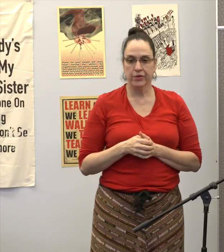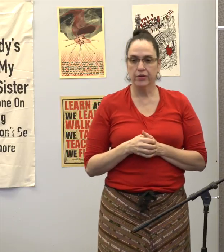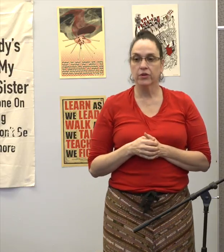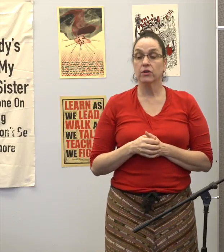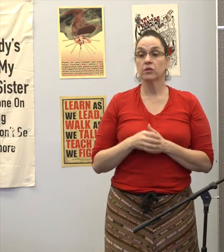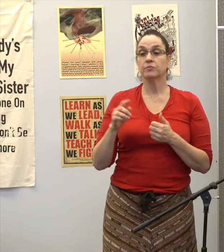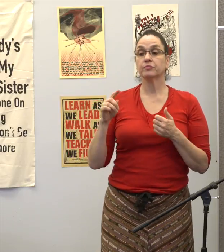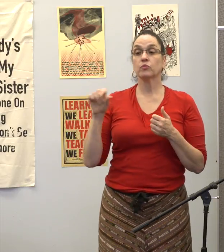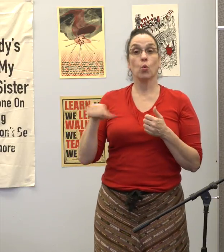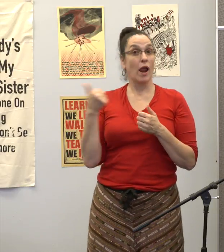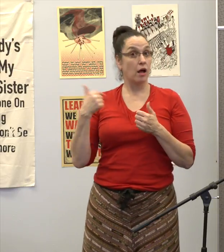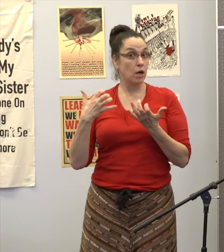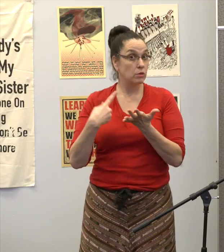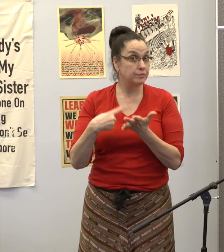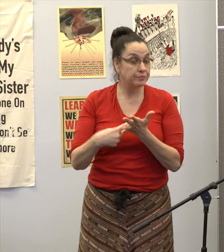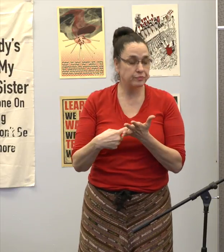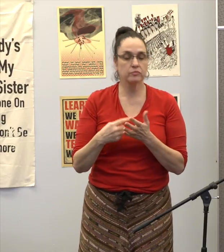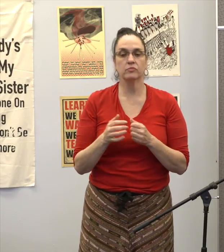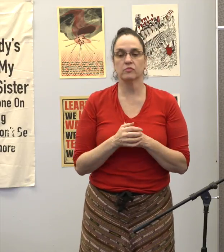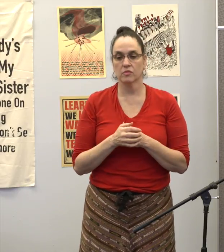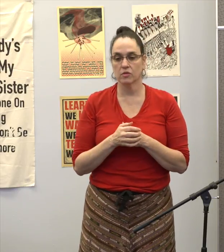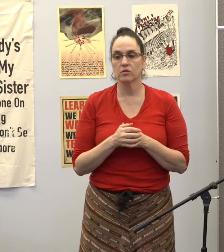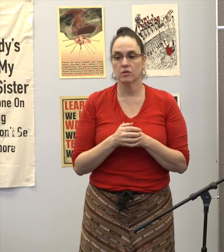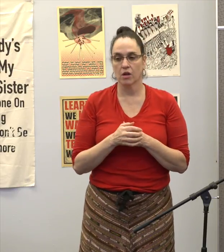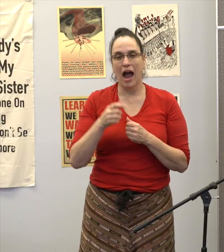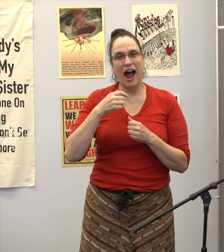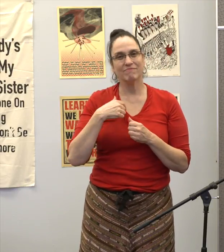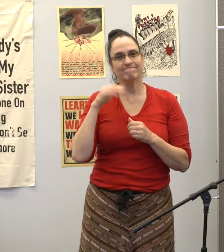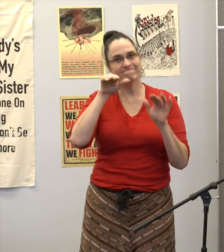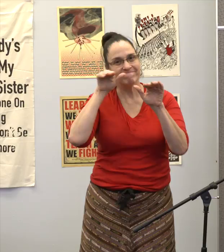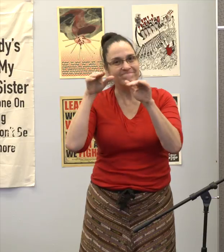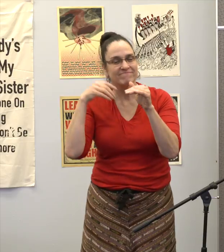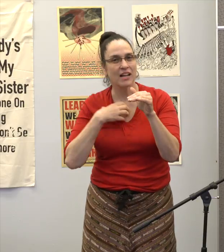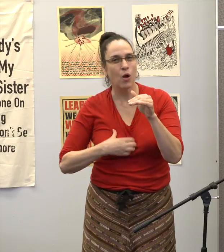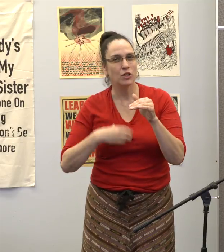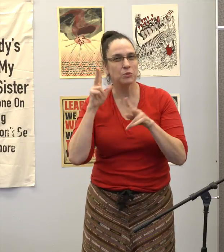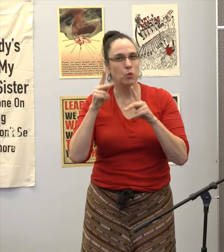The third place I want to frame this from is I wish people would stop saying